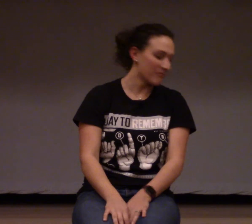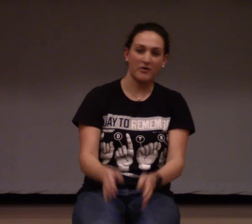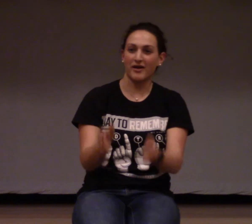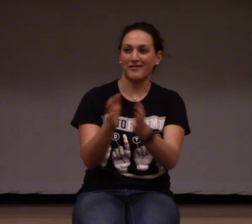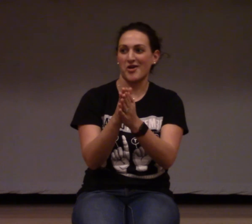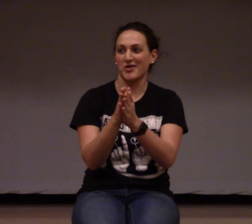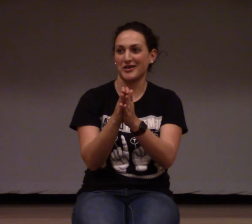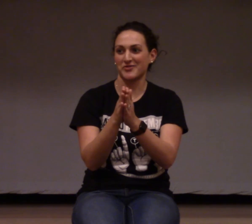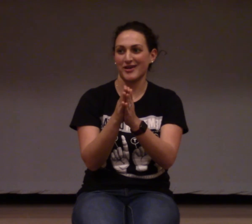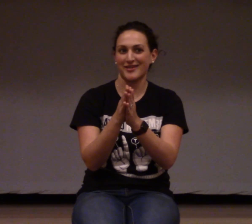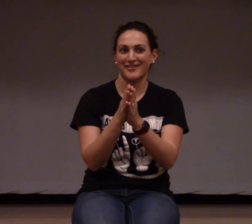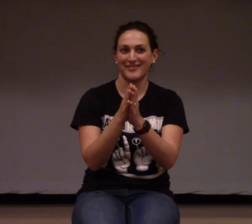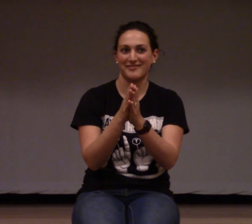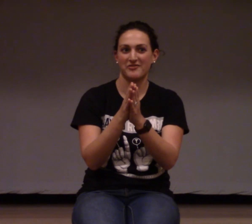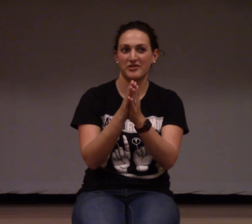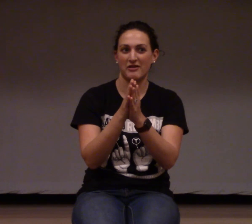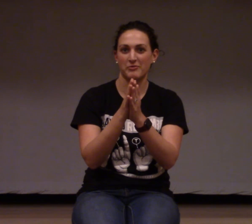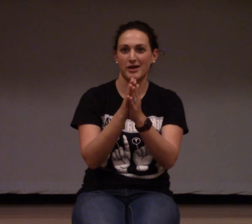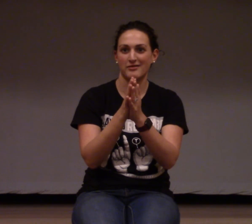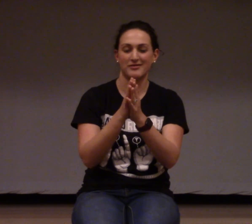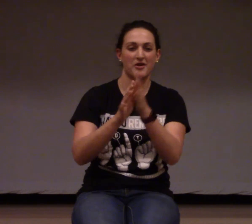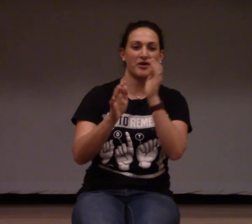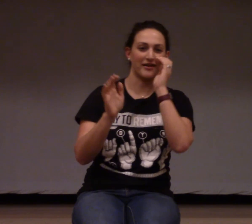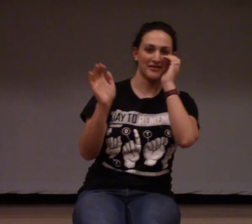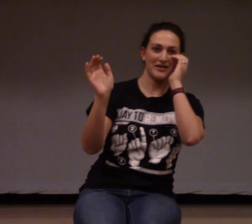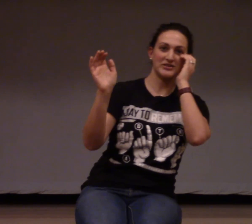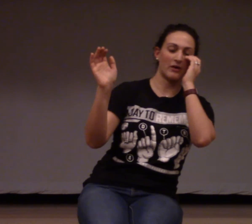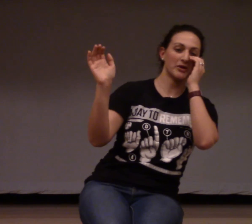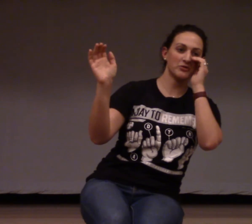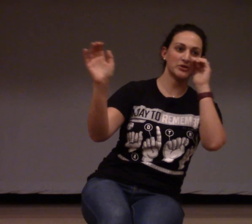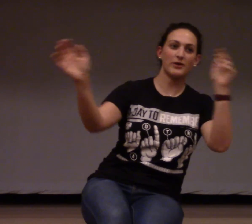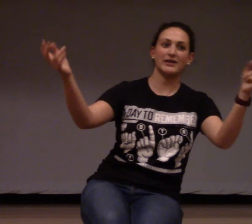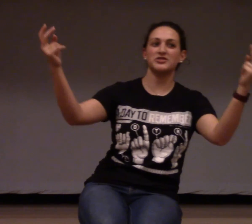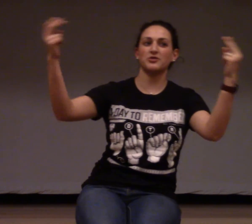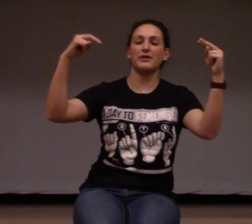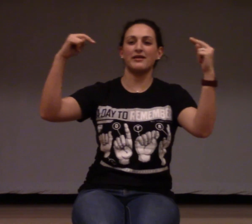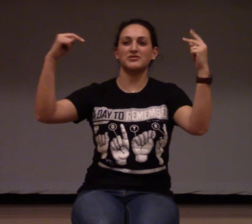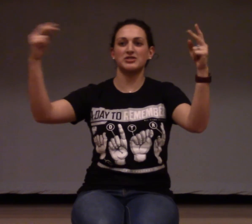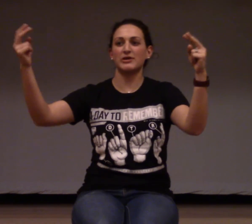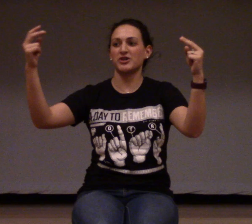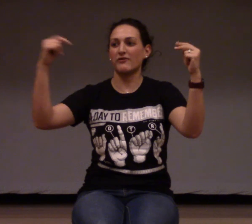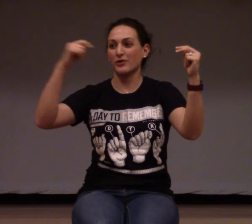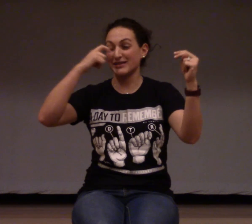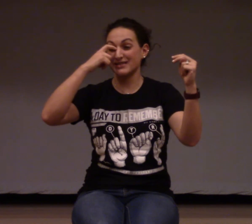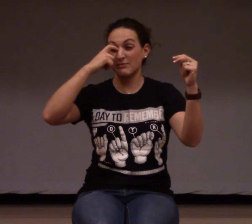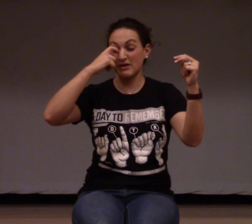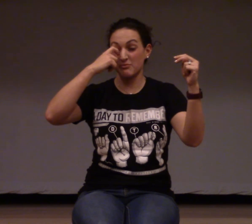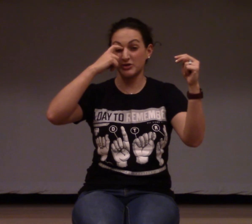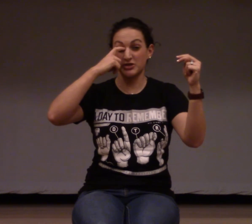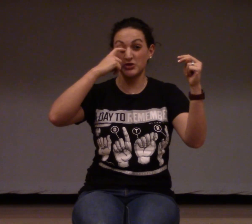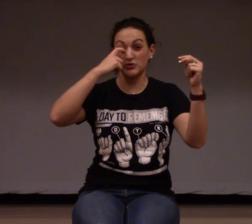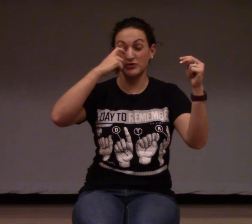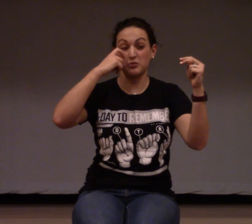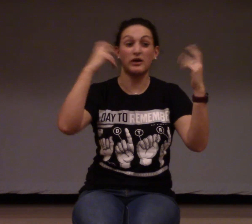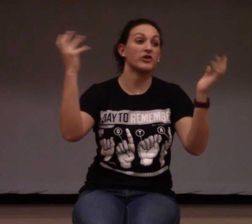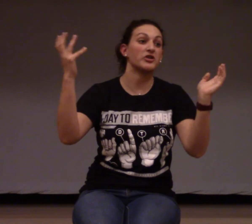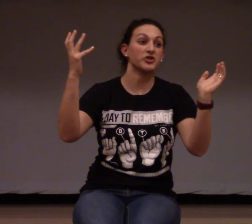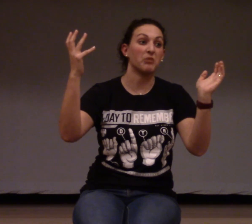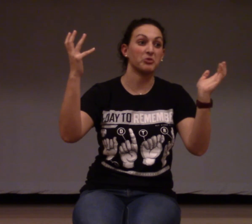Okay, are you guys ready for the alphabet? Okay, so I'm going to do it with two hands just make sure everyone can see me, but just use whatever hand you're comfortable